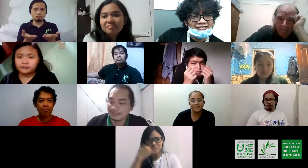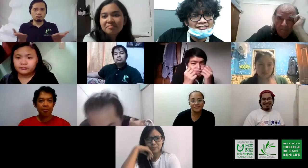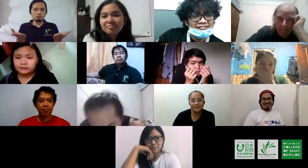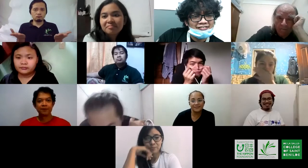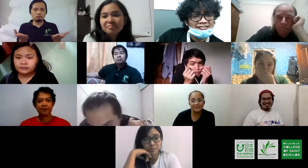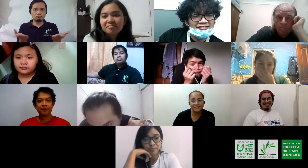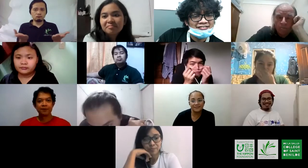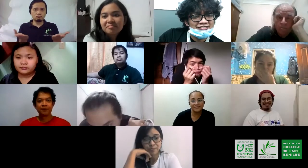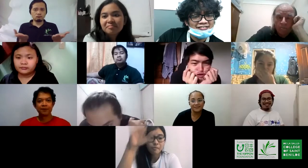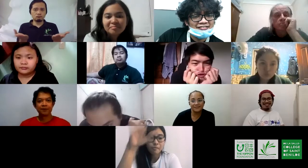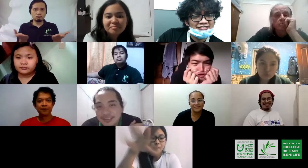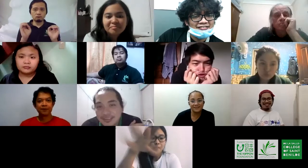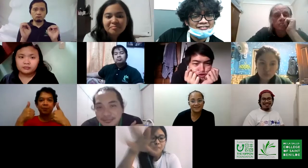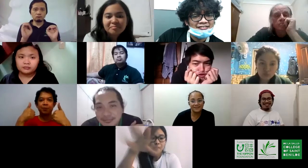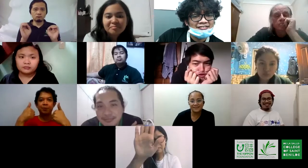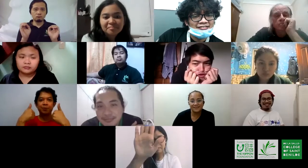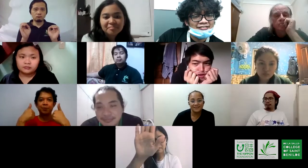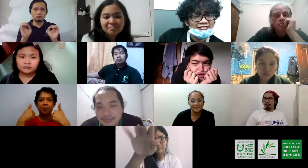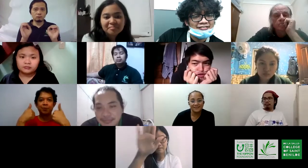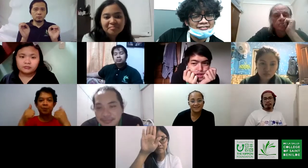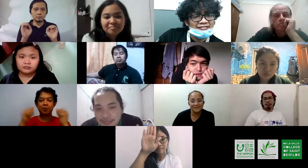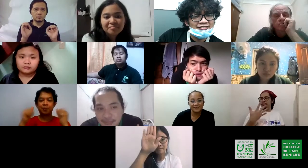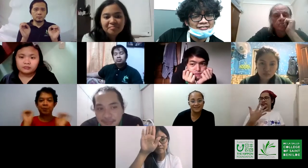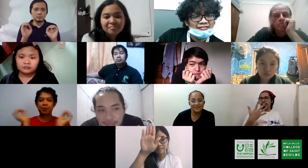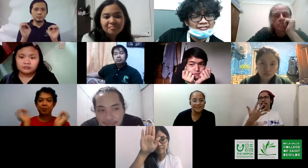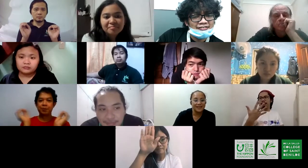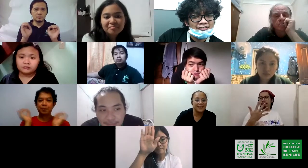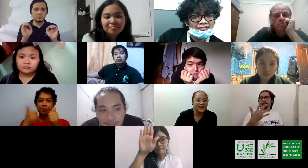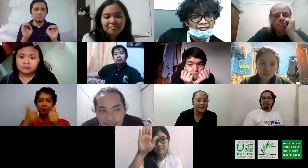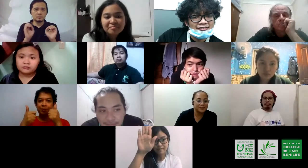We'll do a switch interpreter. Okay.